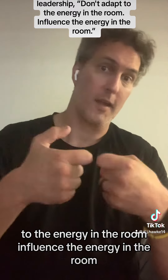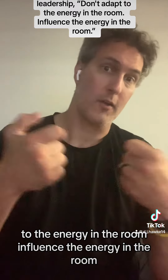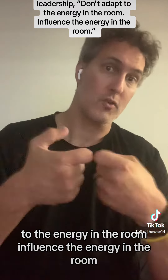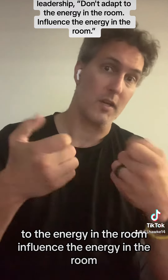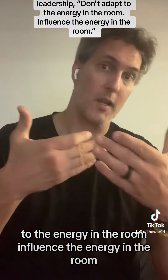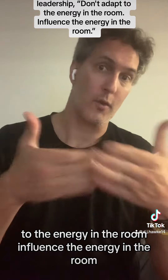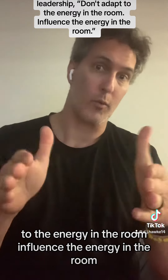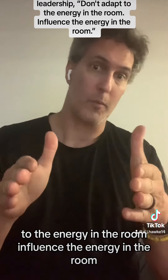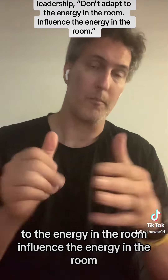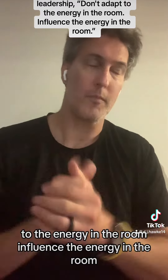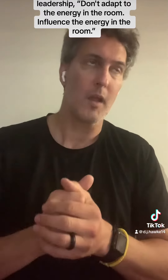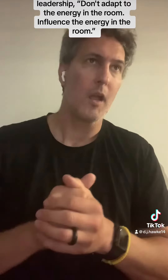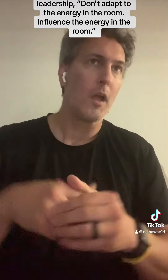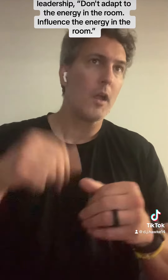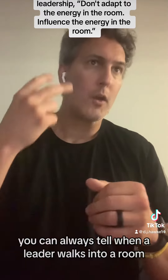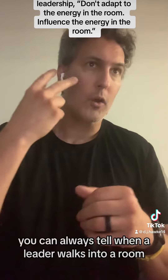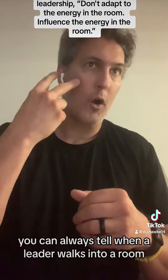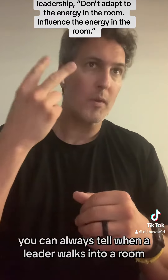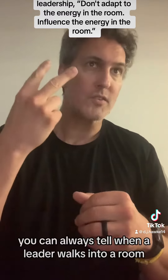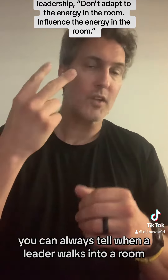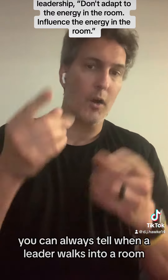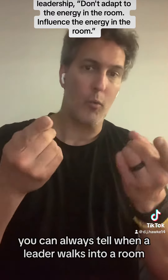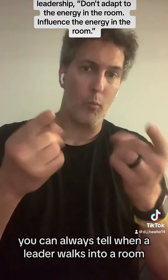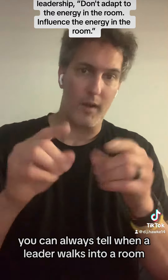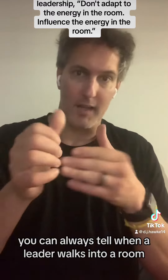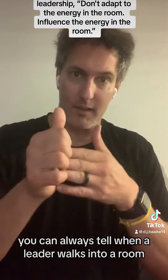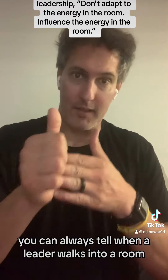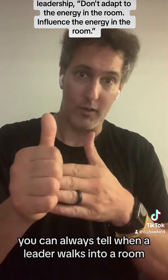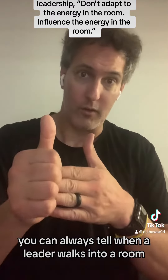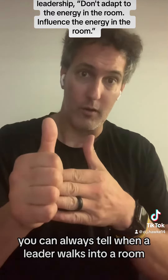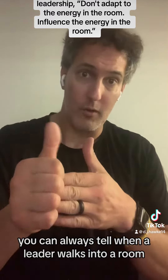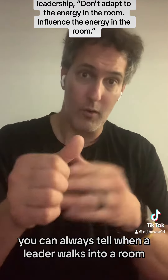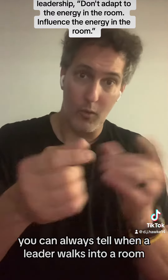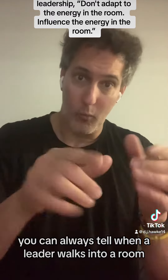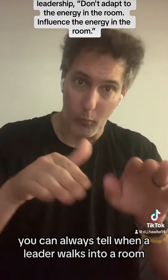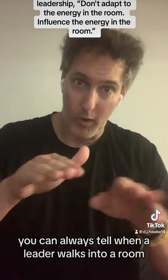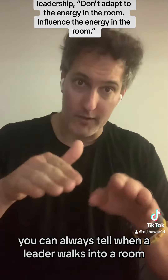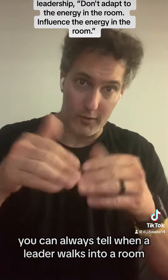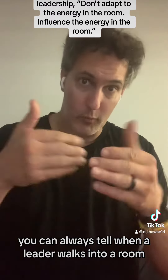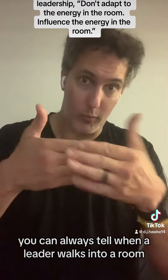energy in the room. You can always tell when a leader walks into a room,